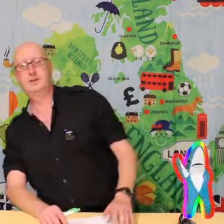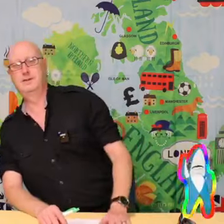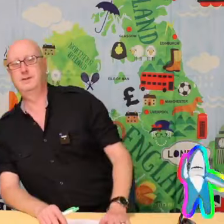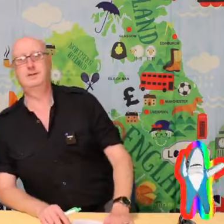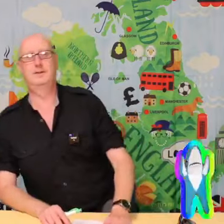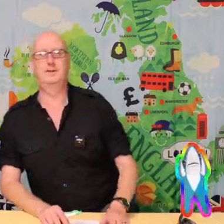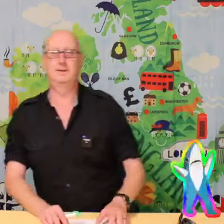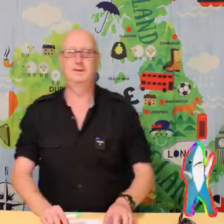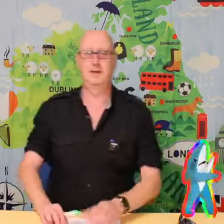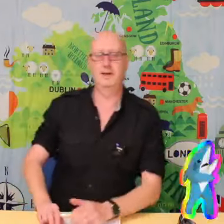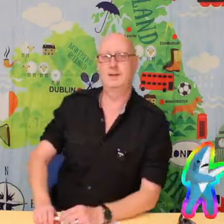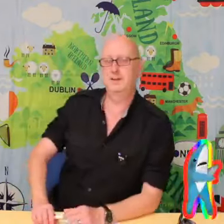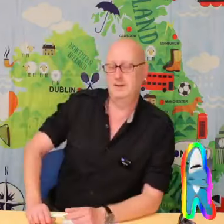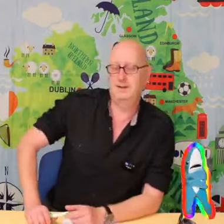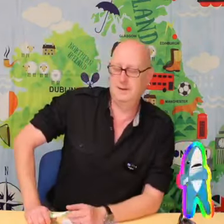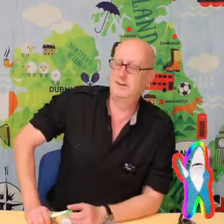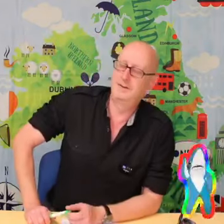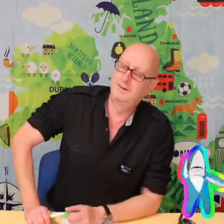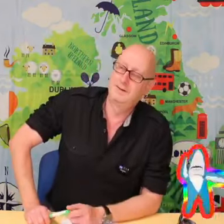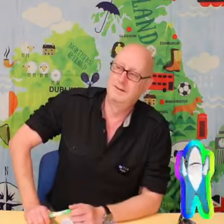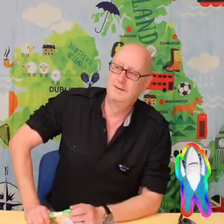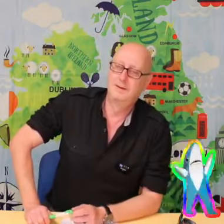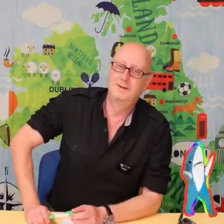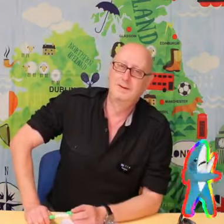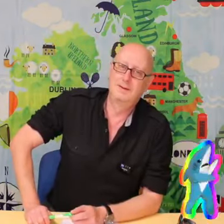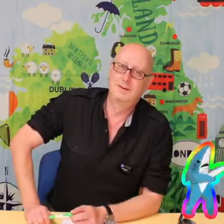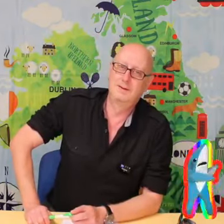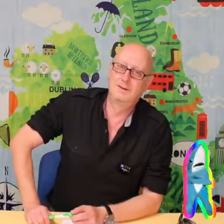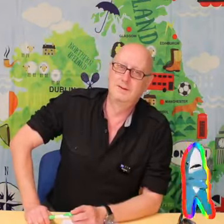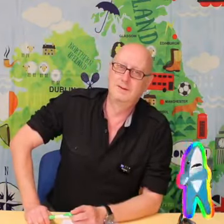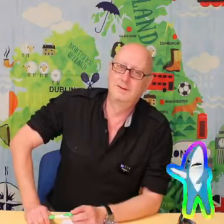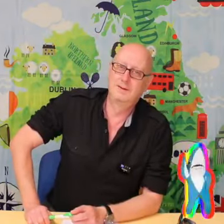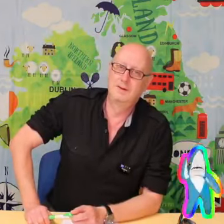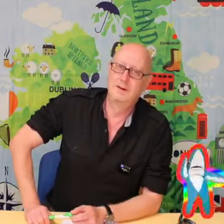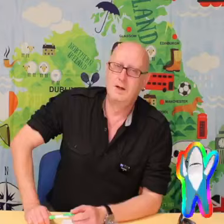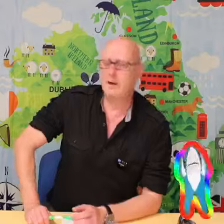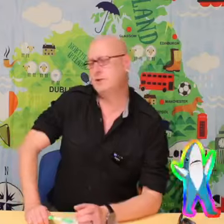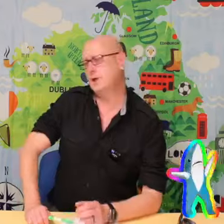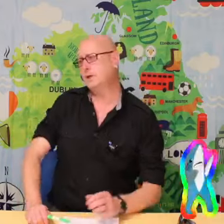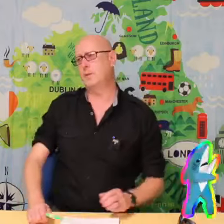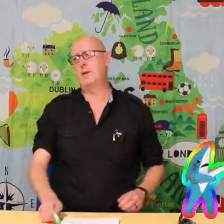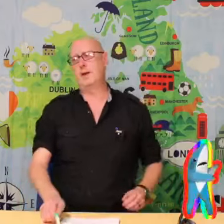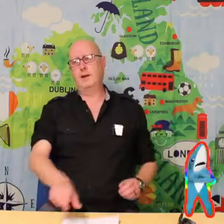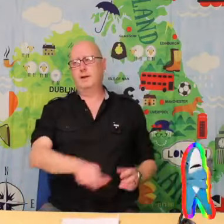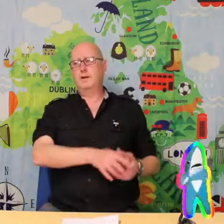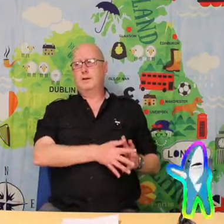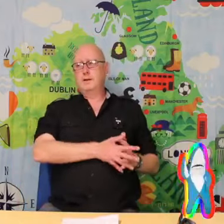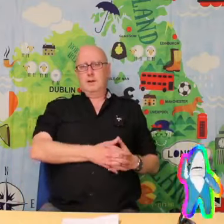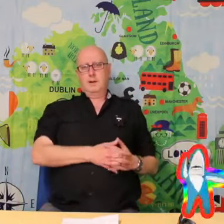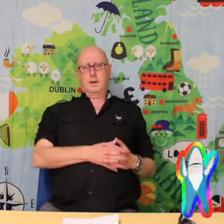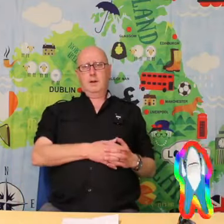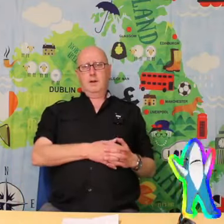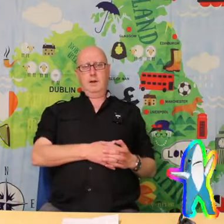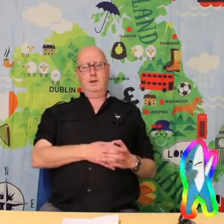in Travel Lodge, I want a photograph of the complimentary breakfast. Hang on, do you get complimentary? Yeah. Well, it's not complimentary